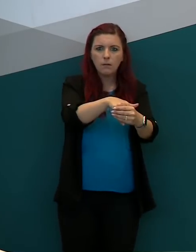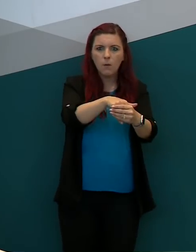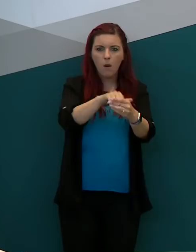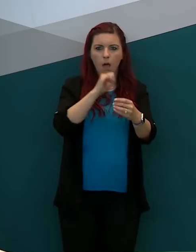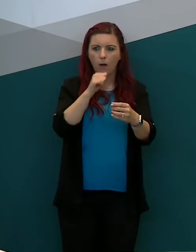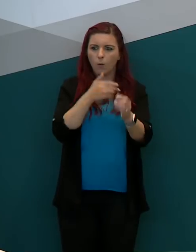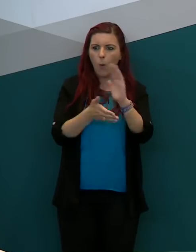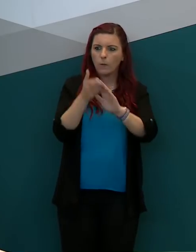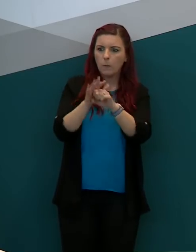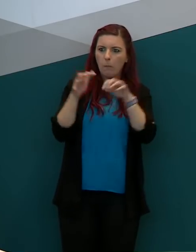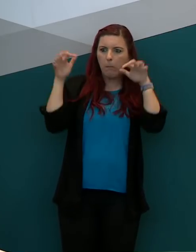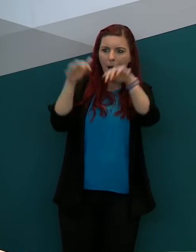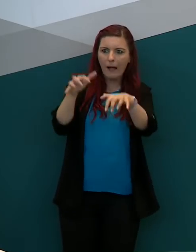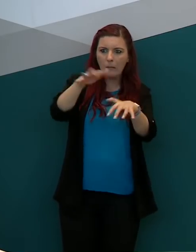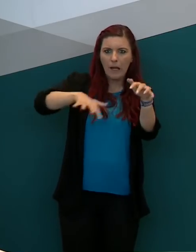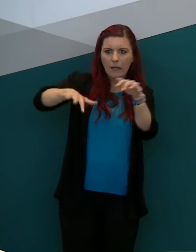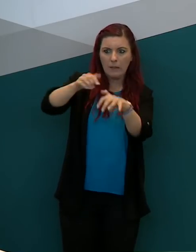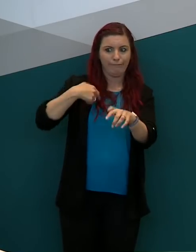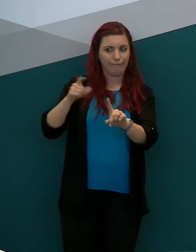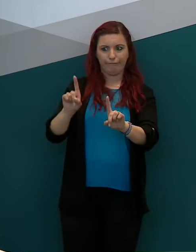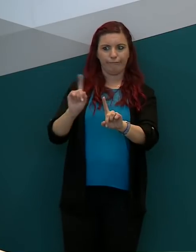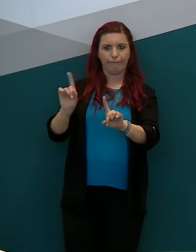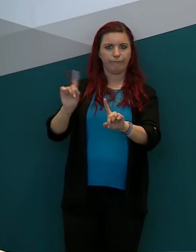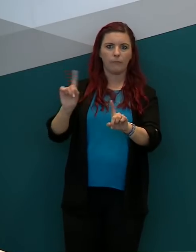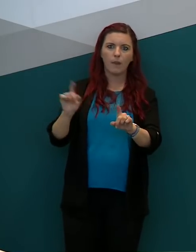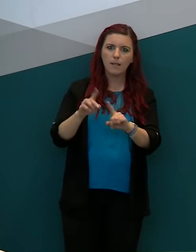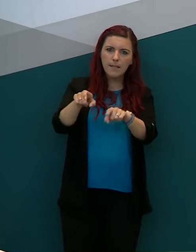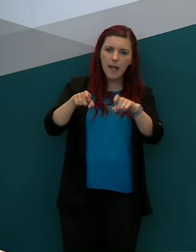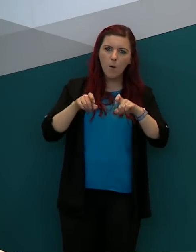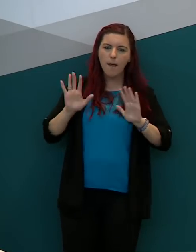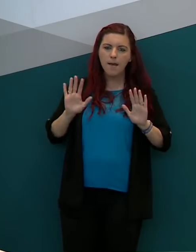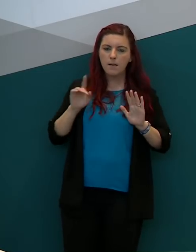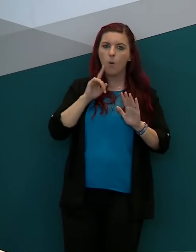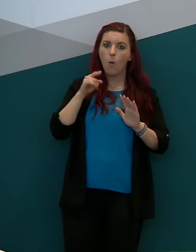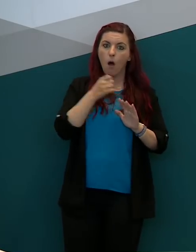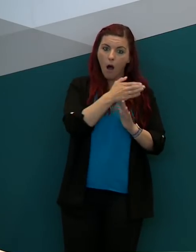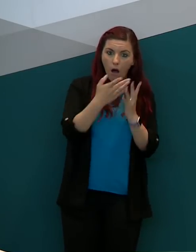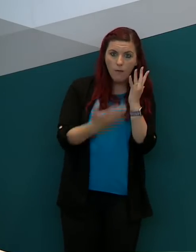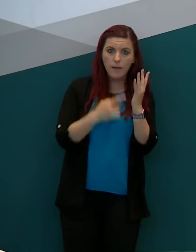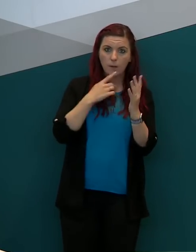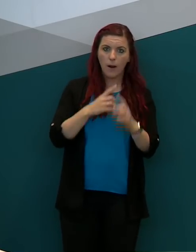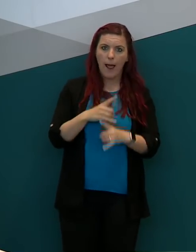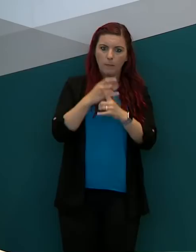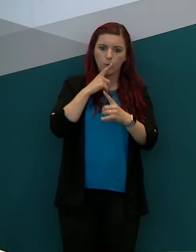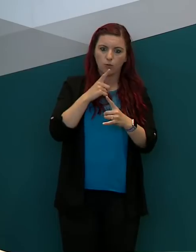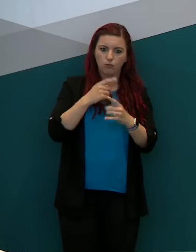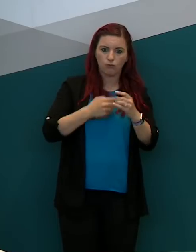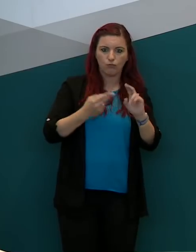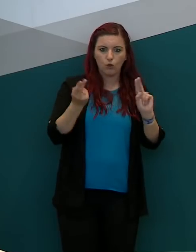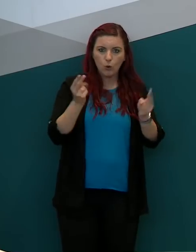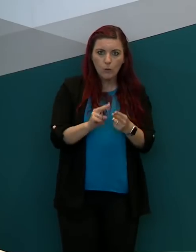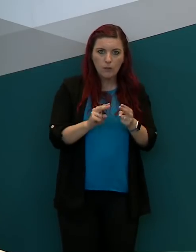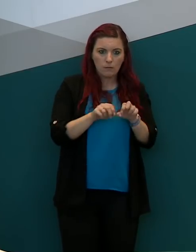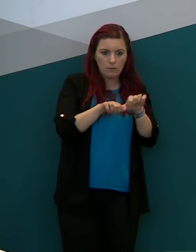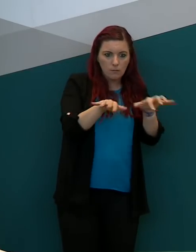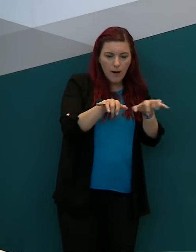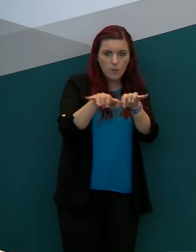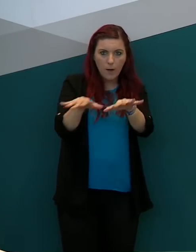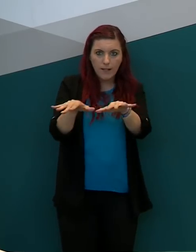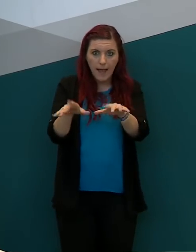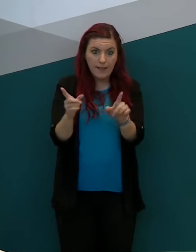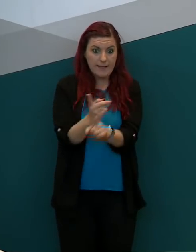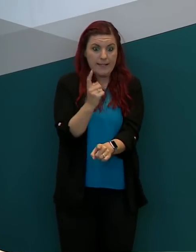can. Following all of those kinds of measures will help us to minimise the transmission as we ease restrictions, even though we're in a